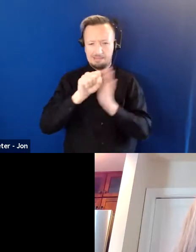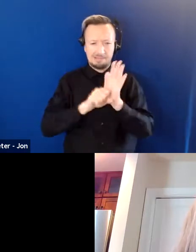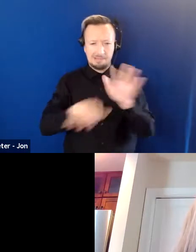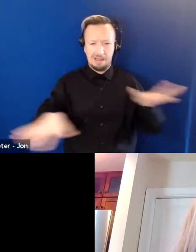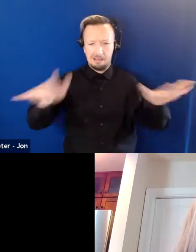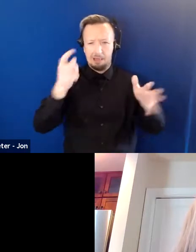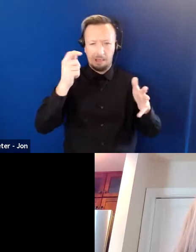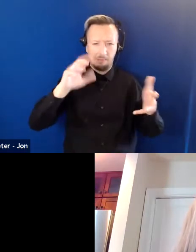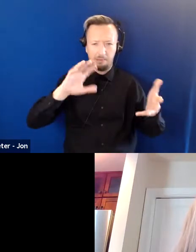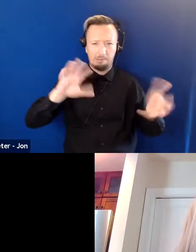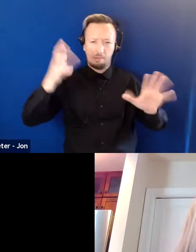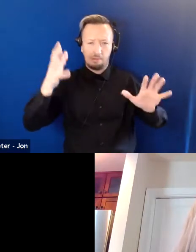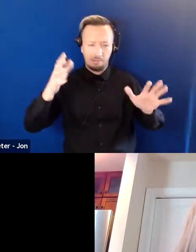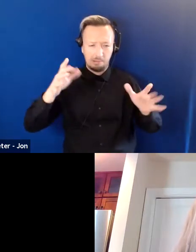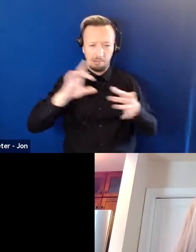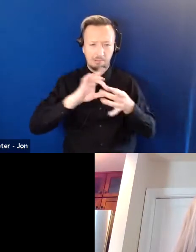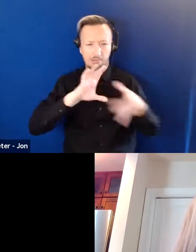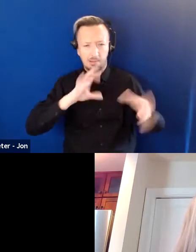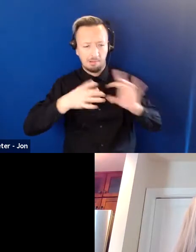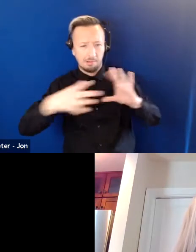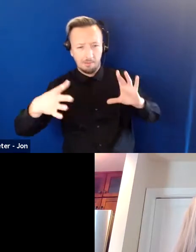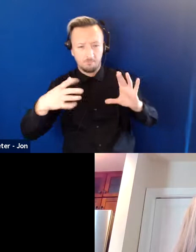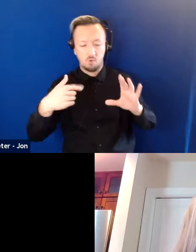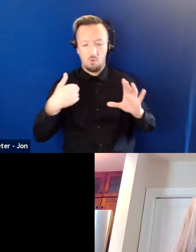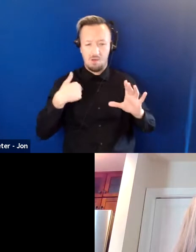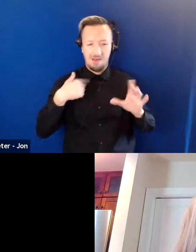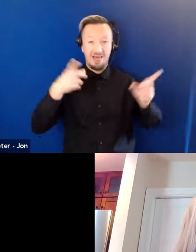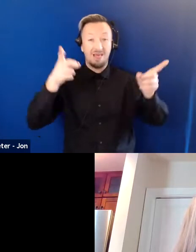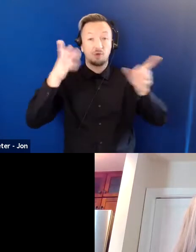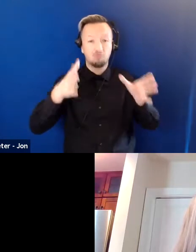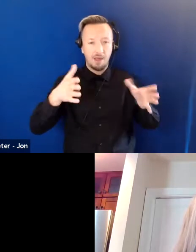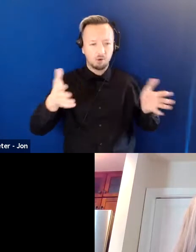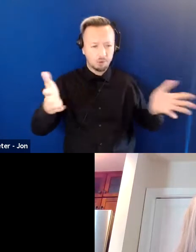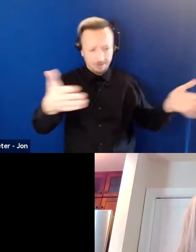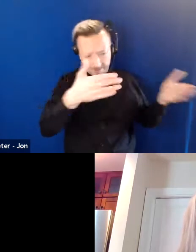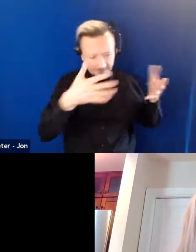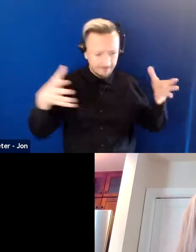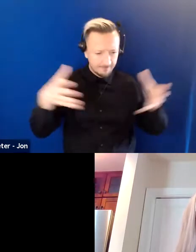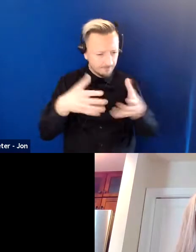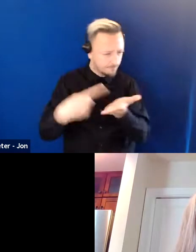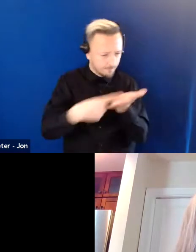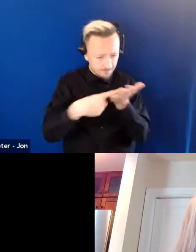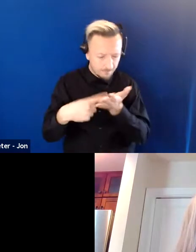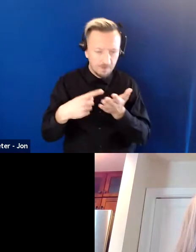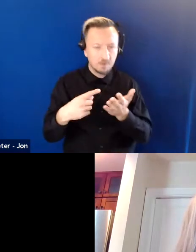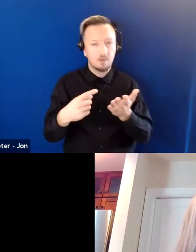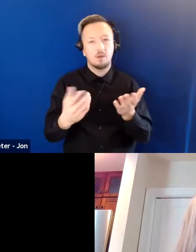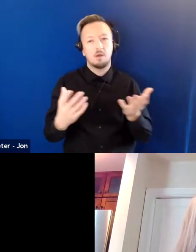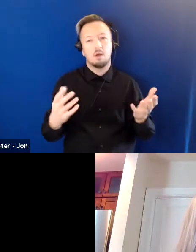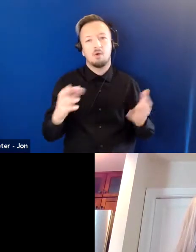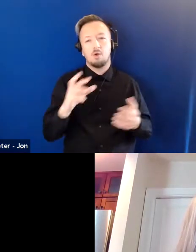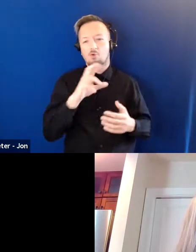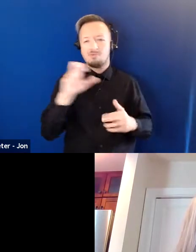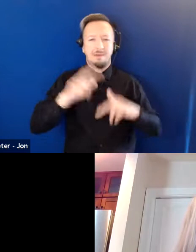I met with the directors and started rebuilding that relationship between the Silk and the Sills. And we did that in a